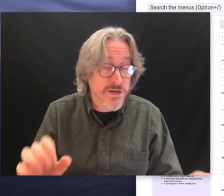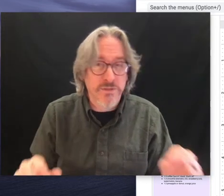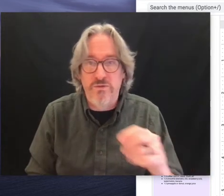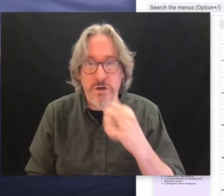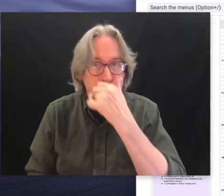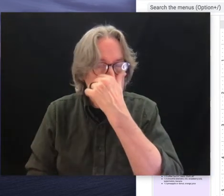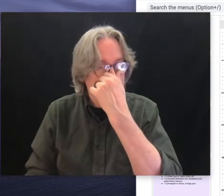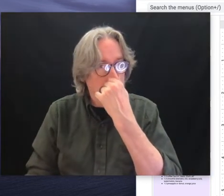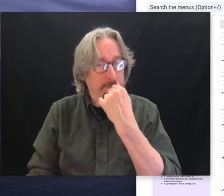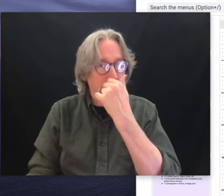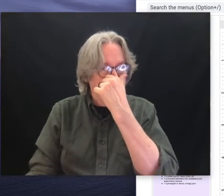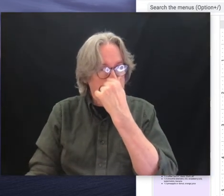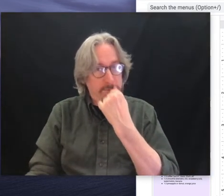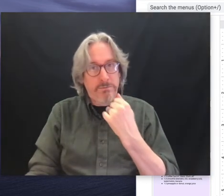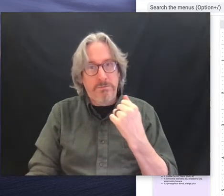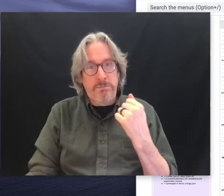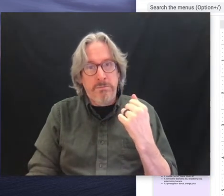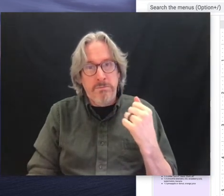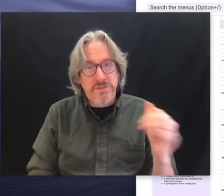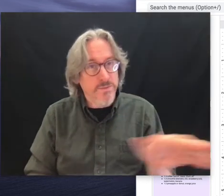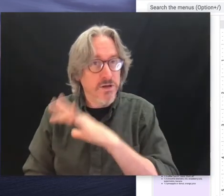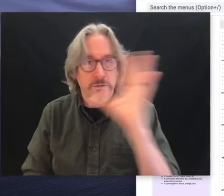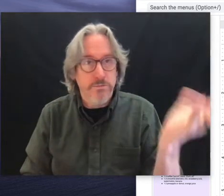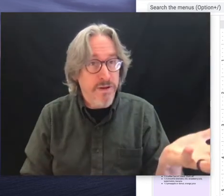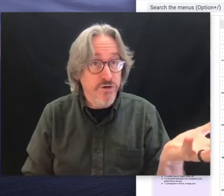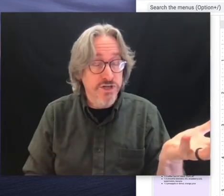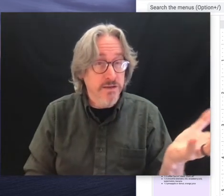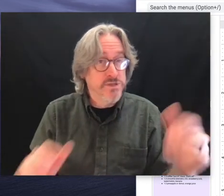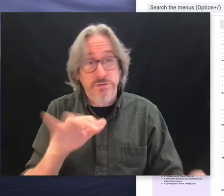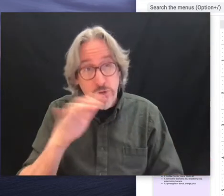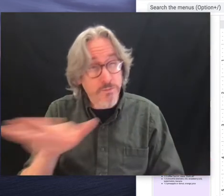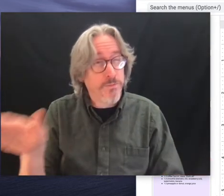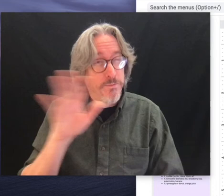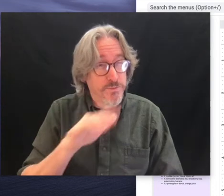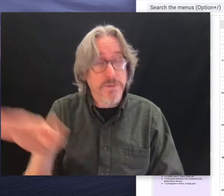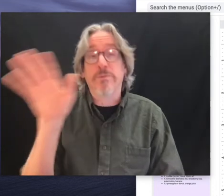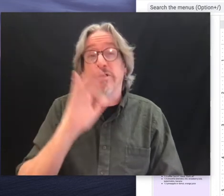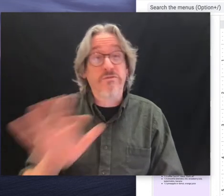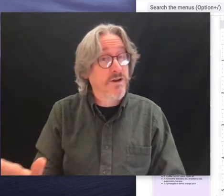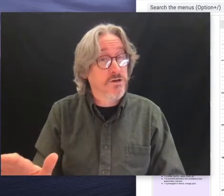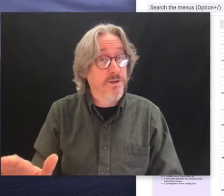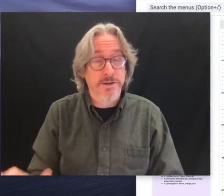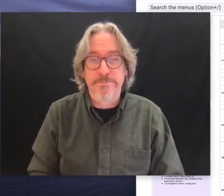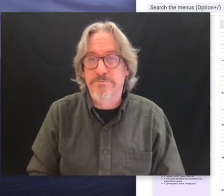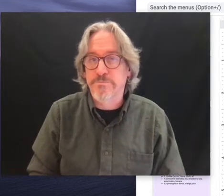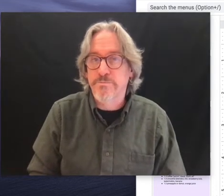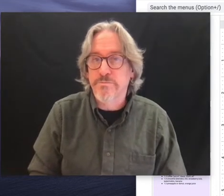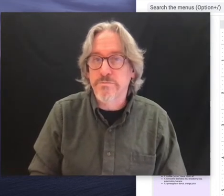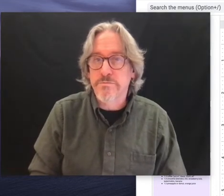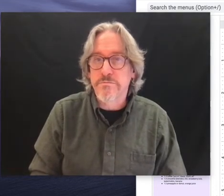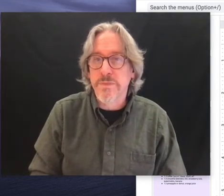as we saw before, um, some of the beverage names. So be prepared for fingerspelling.